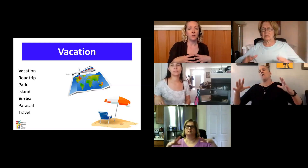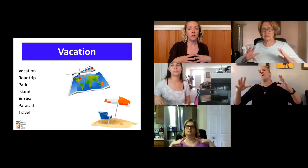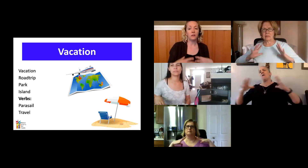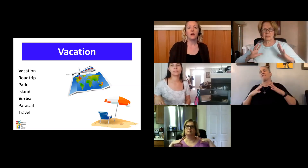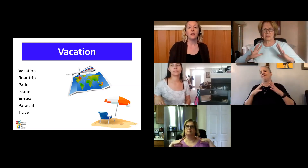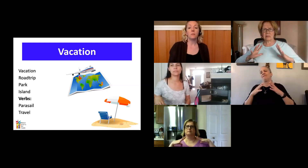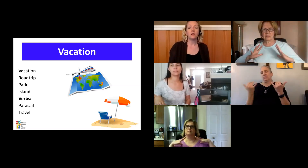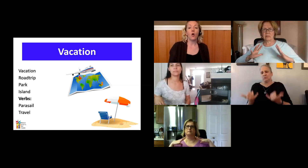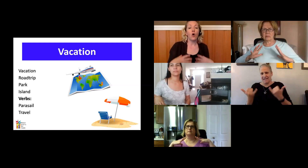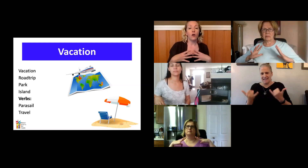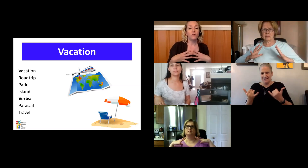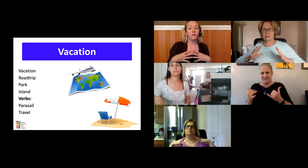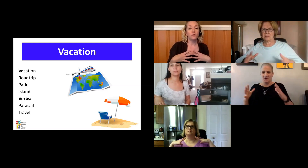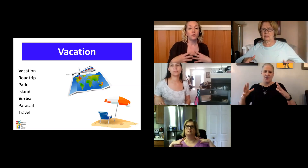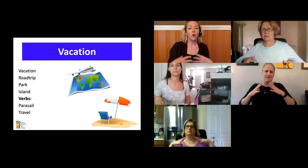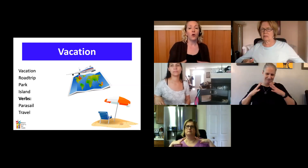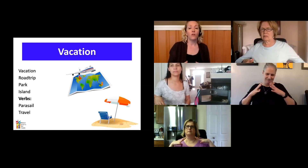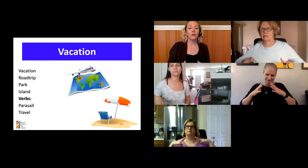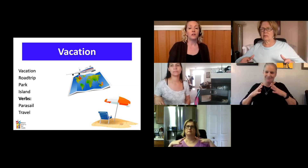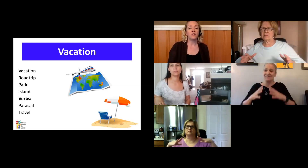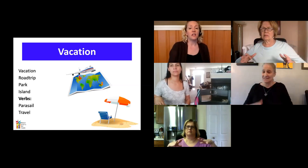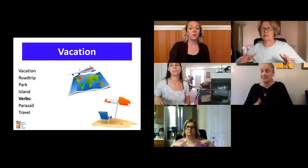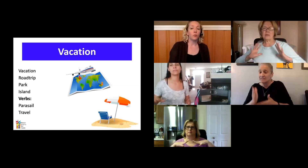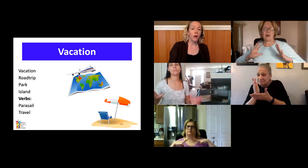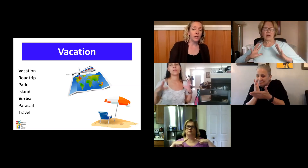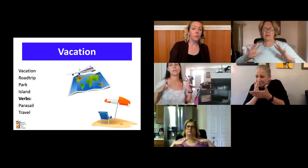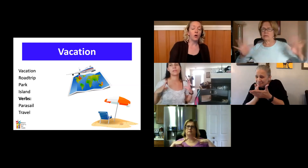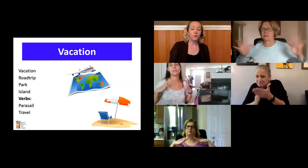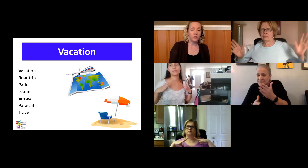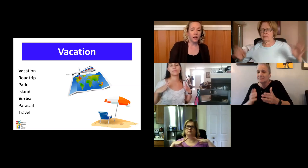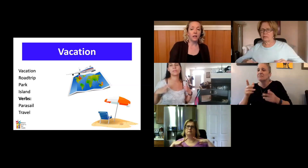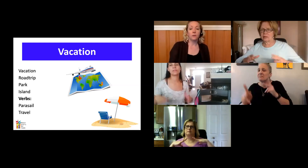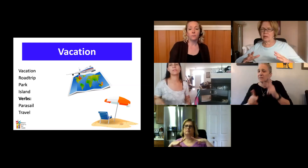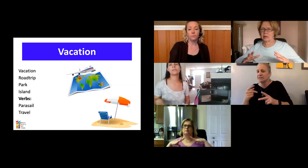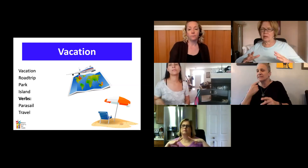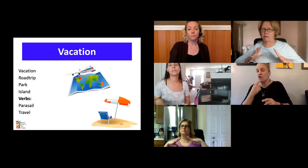means off, off as in taking a break. I'm off today.